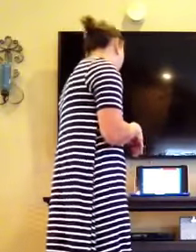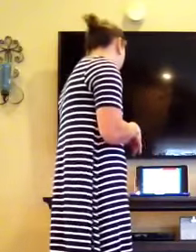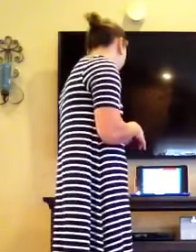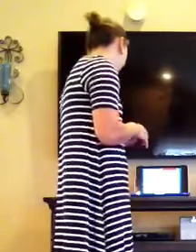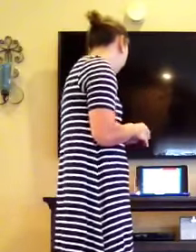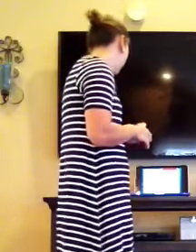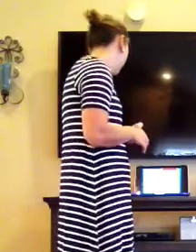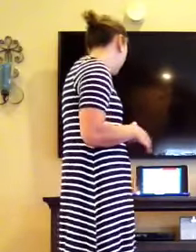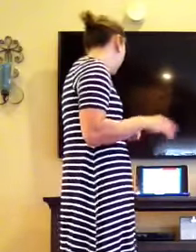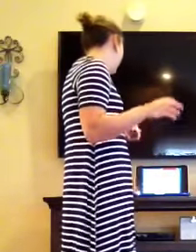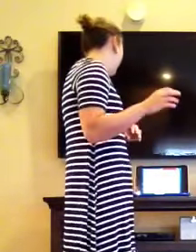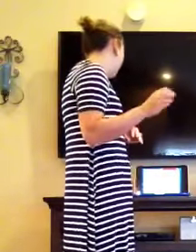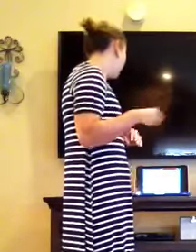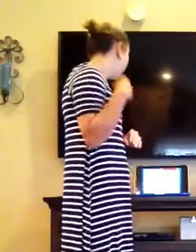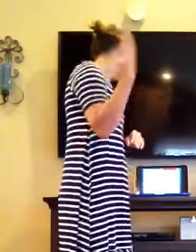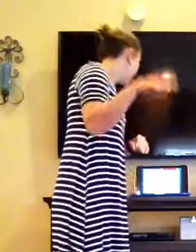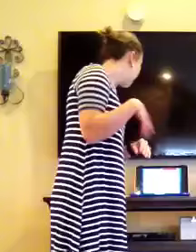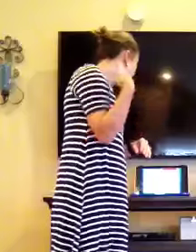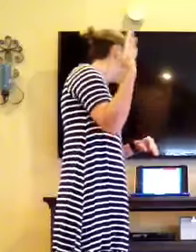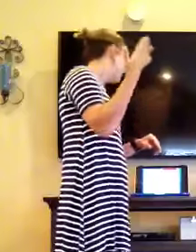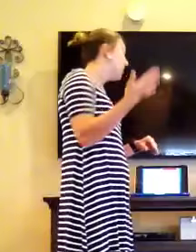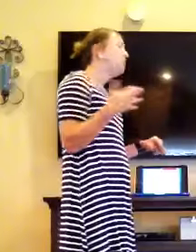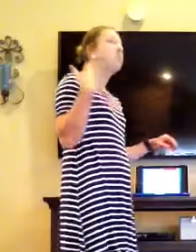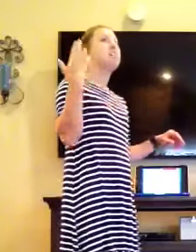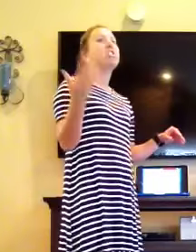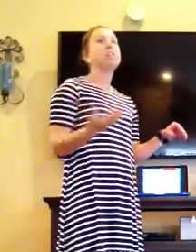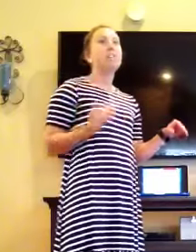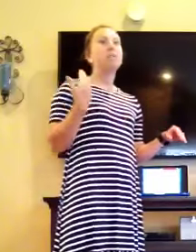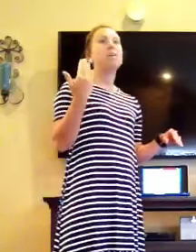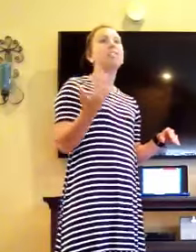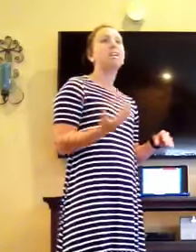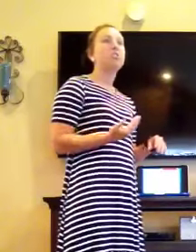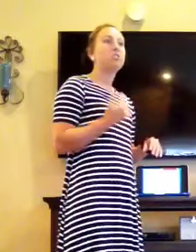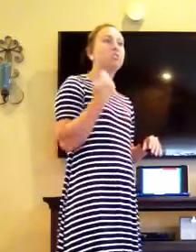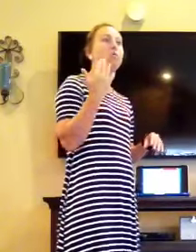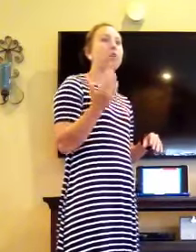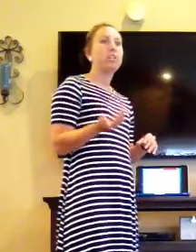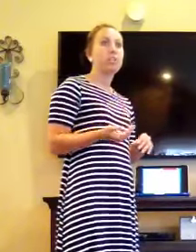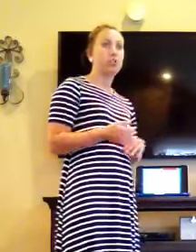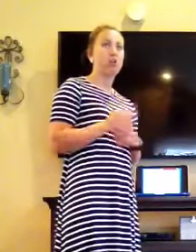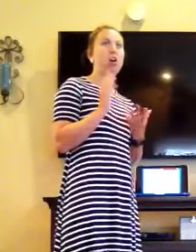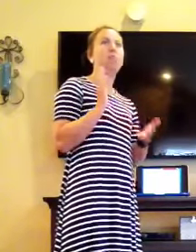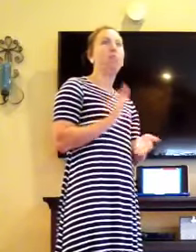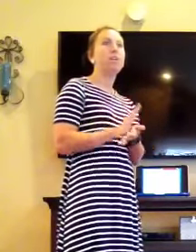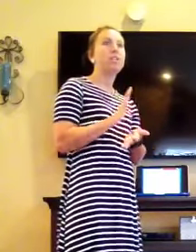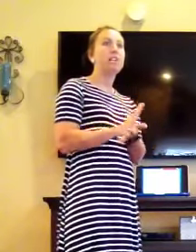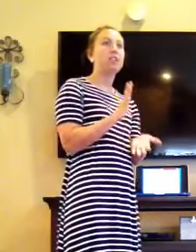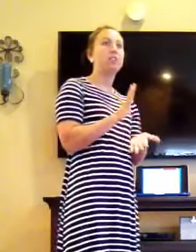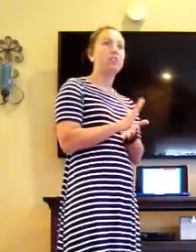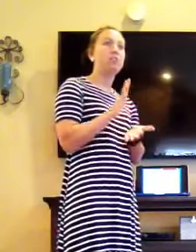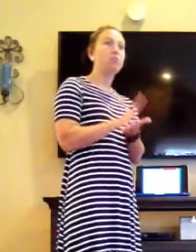classroom. And then think about clear directions and expectations for each job. What exactly you